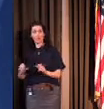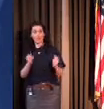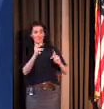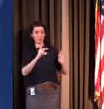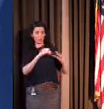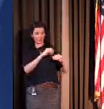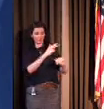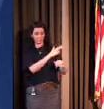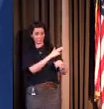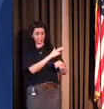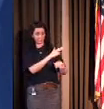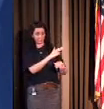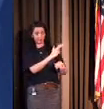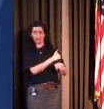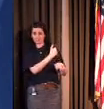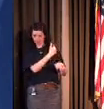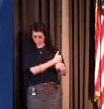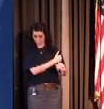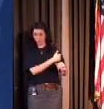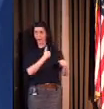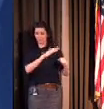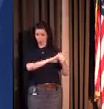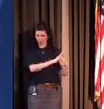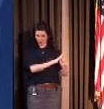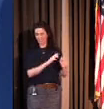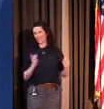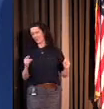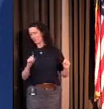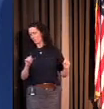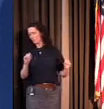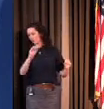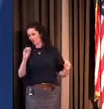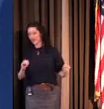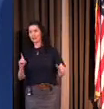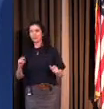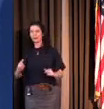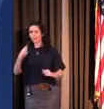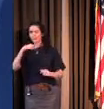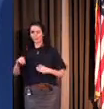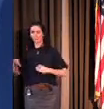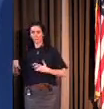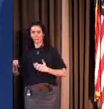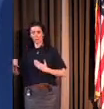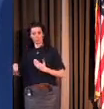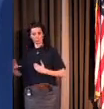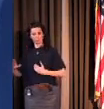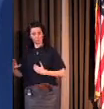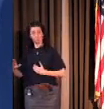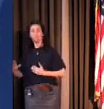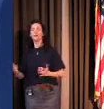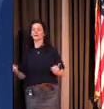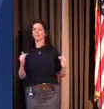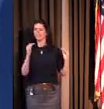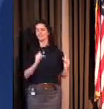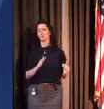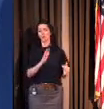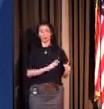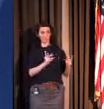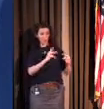COVID positive inpatients in hospitals were sick enough to be on ventilators. That number is lower now. Now it's been between 4 and